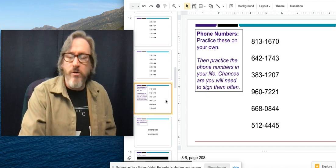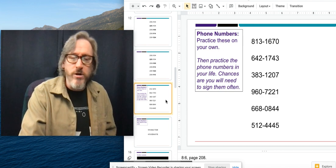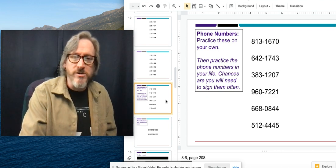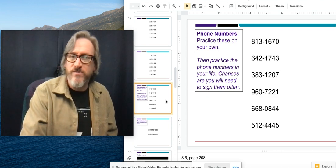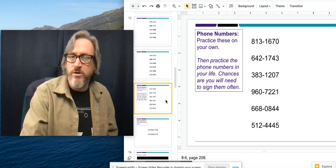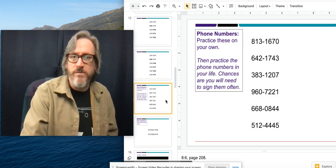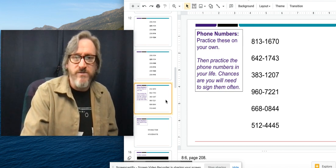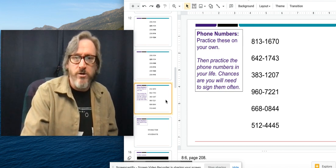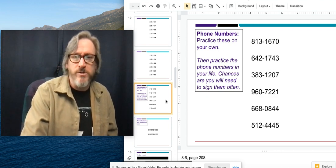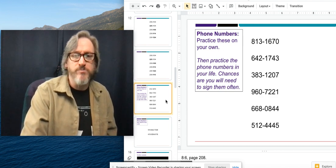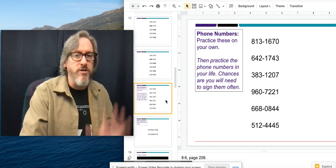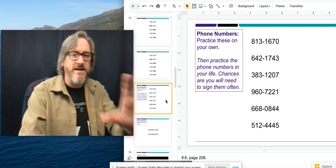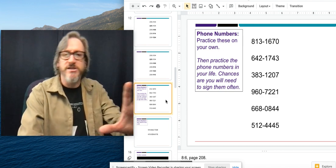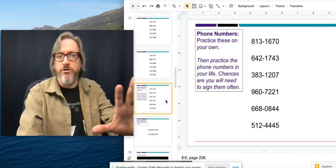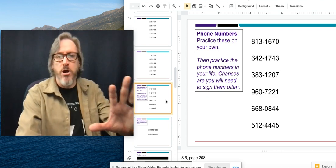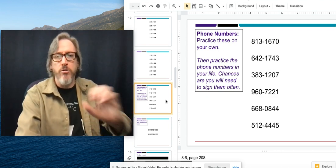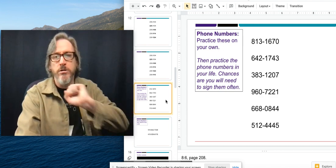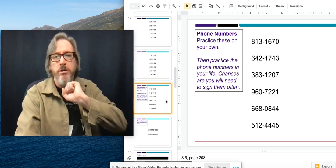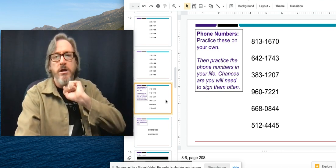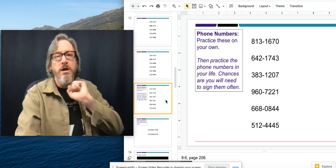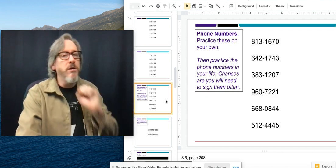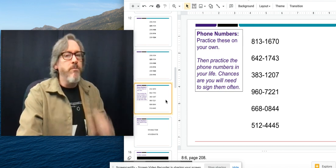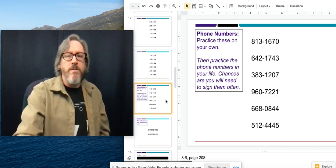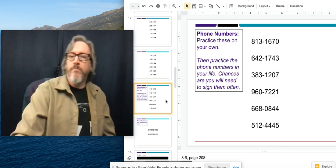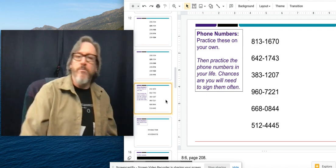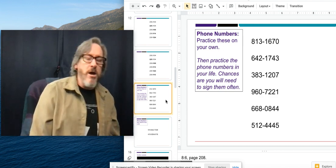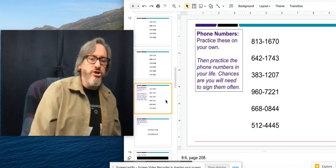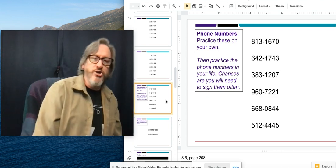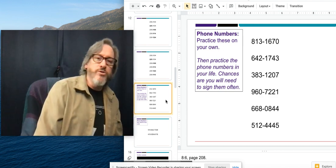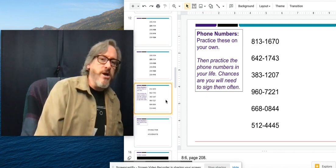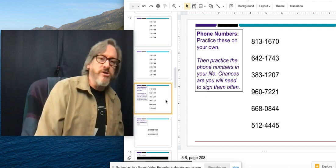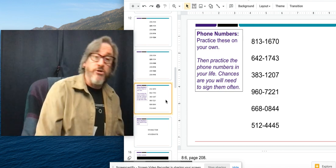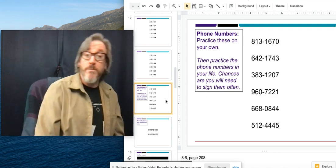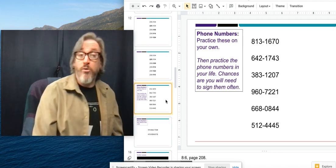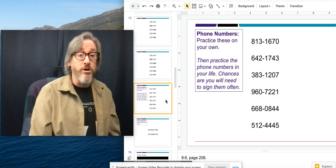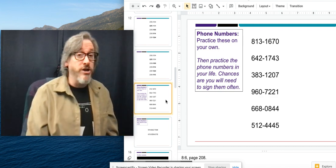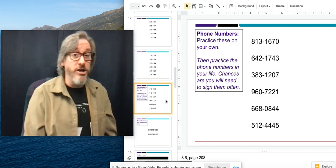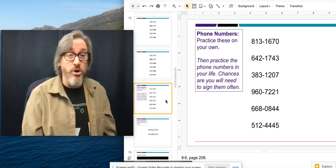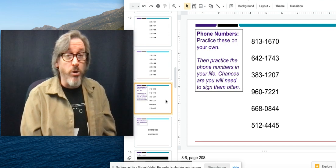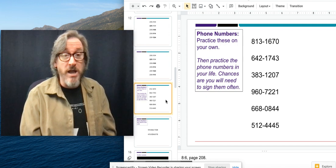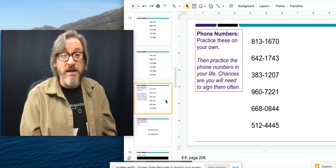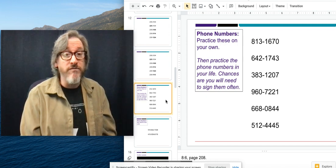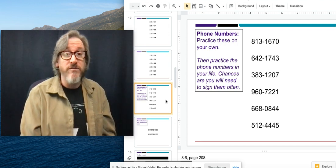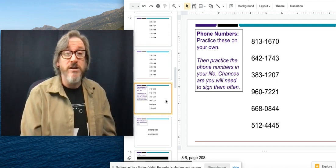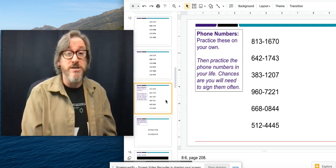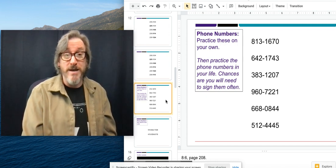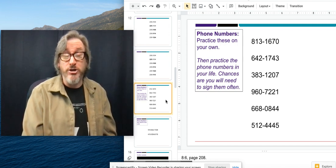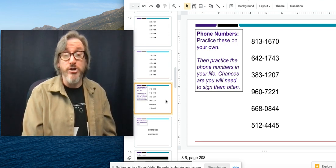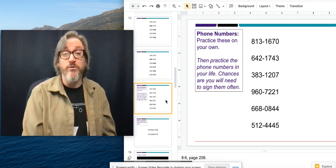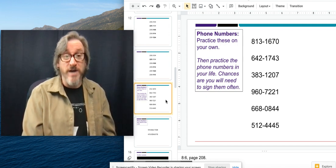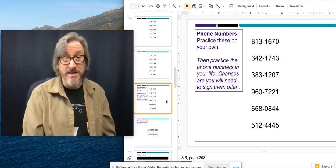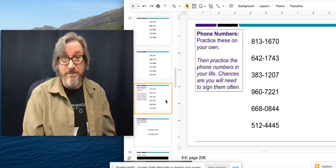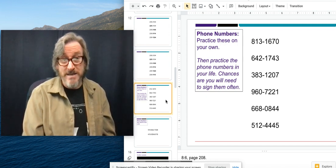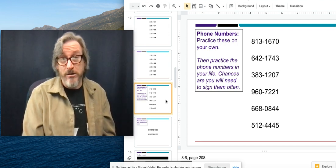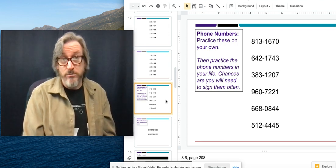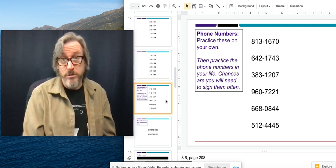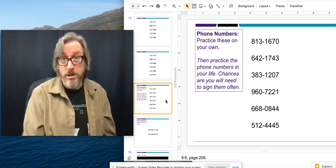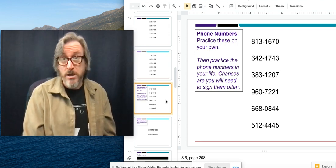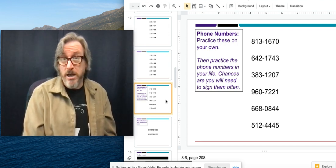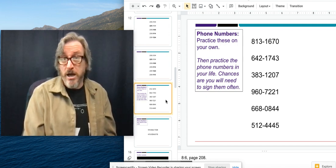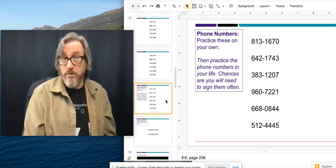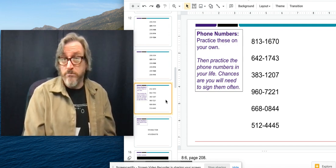So phone numbers. Practice on your own. Do the numbers that are important in your life to make sure you've got them